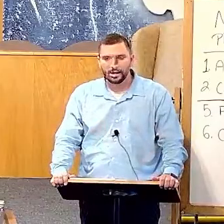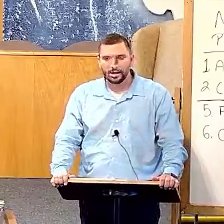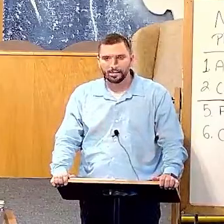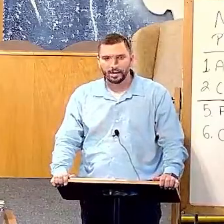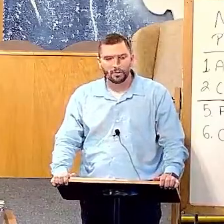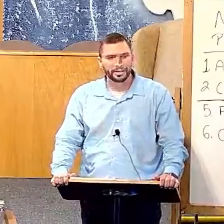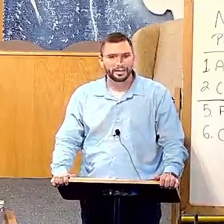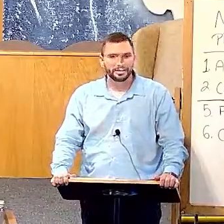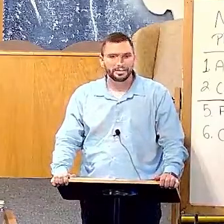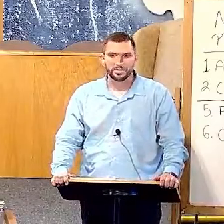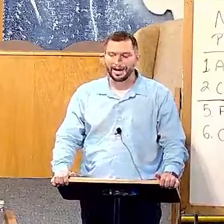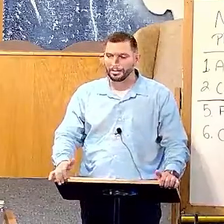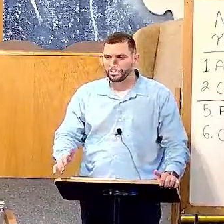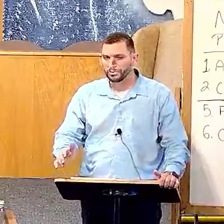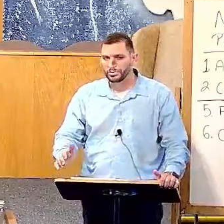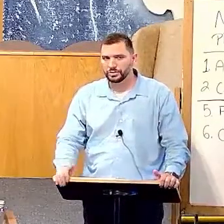I want to get into some animals